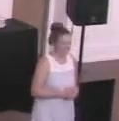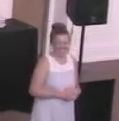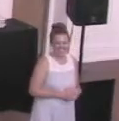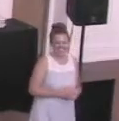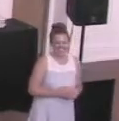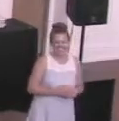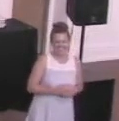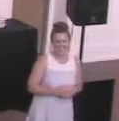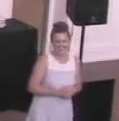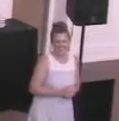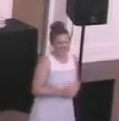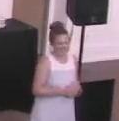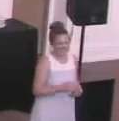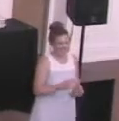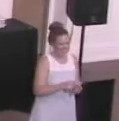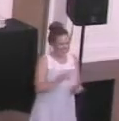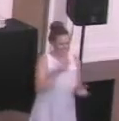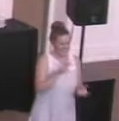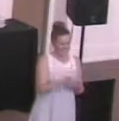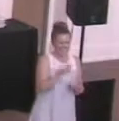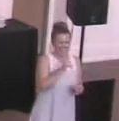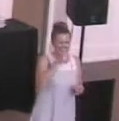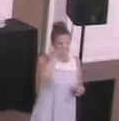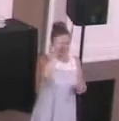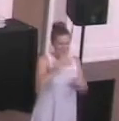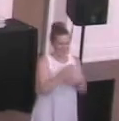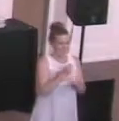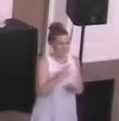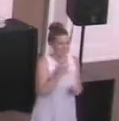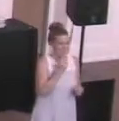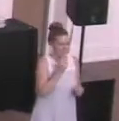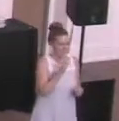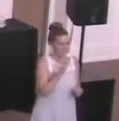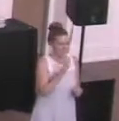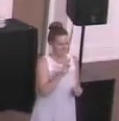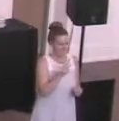Roaring. Roaring like a